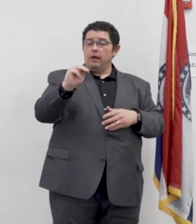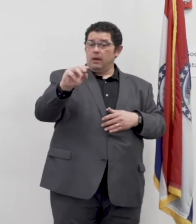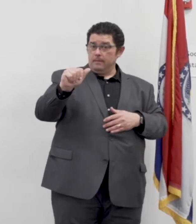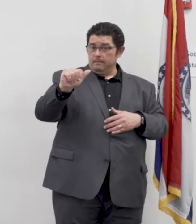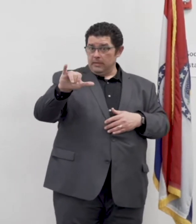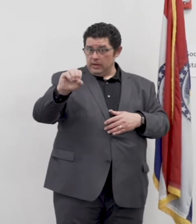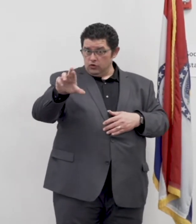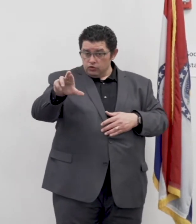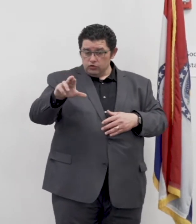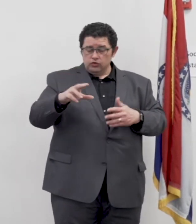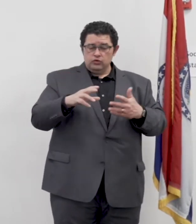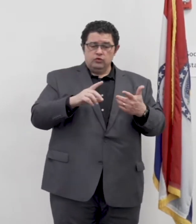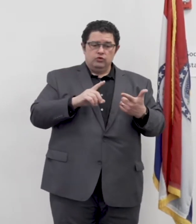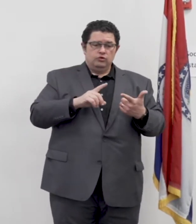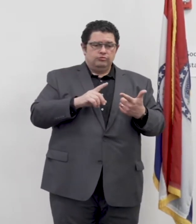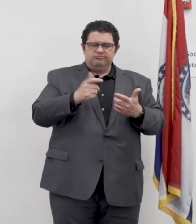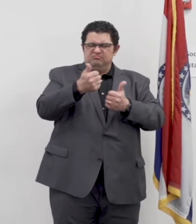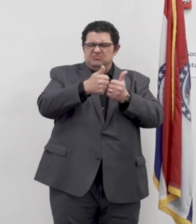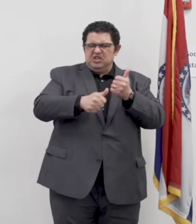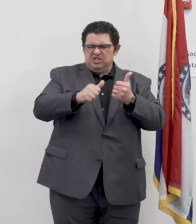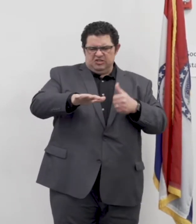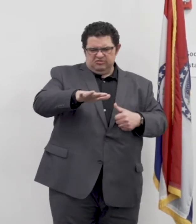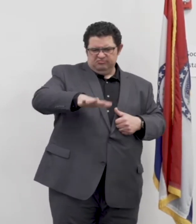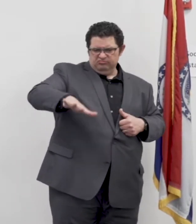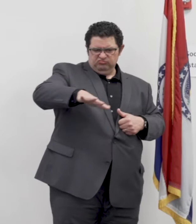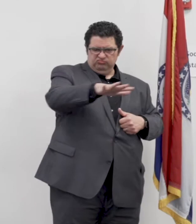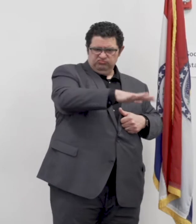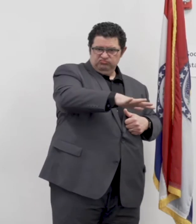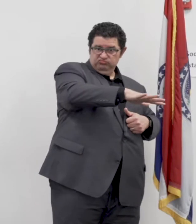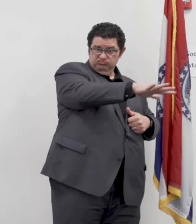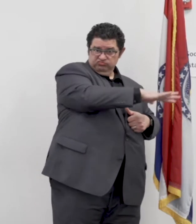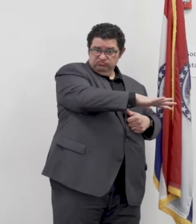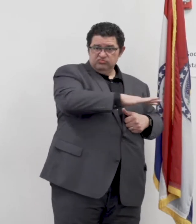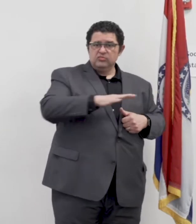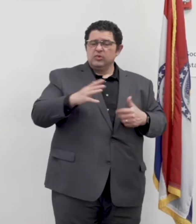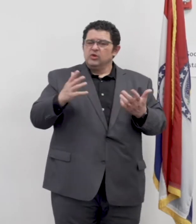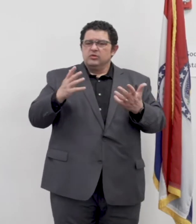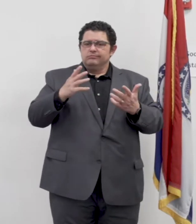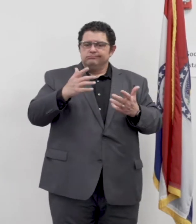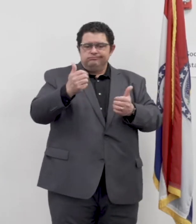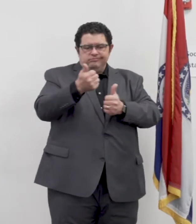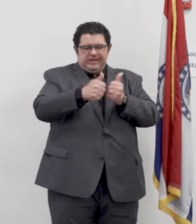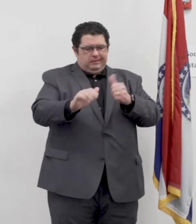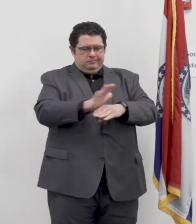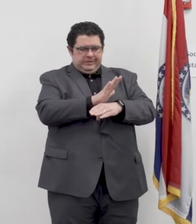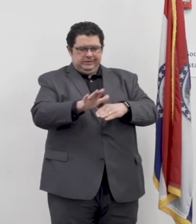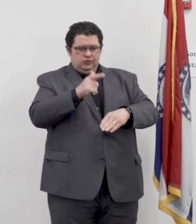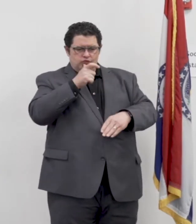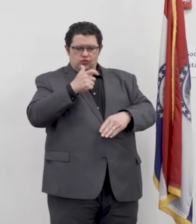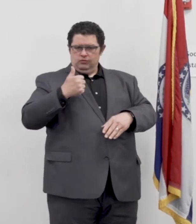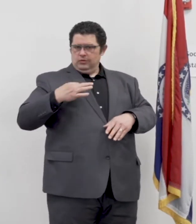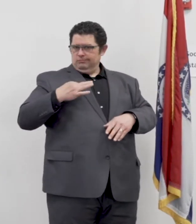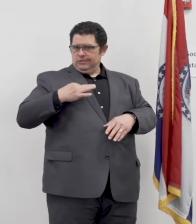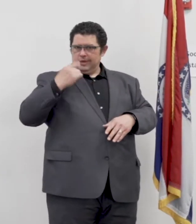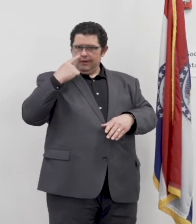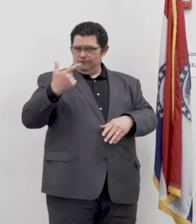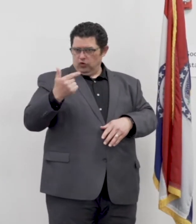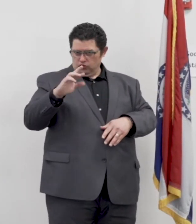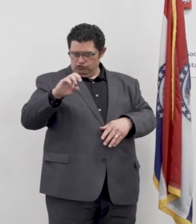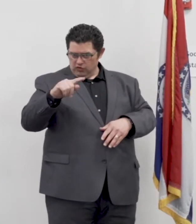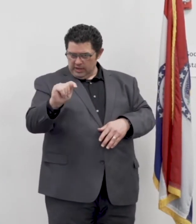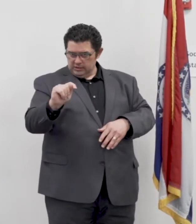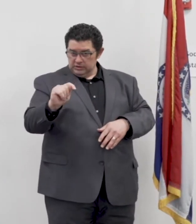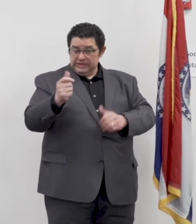appropriate, in any municipality that represents a business who has applied for one of these grants. Each